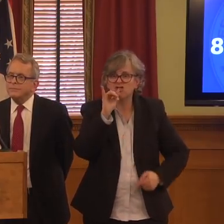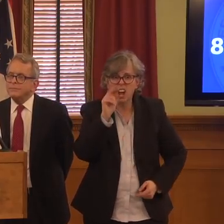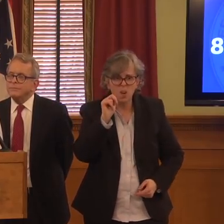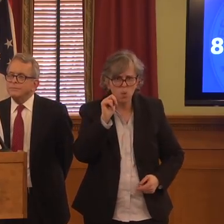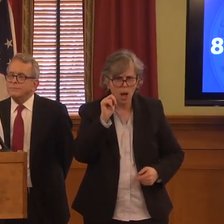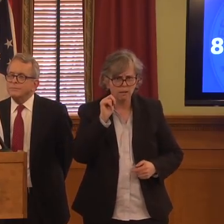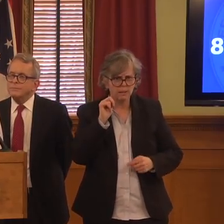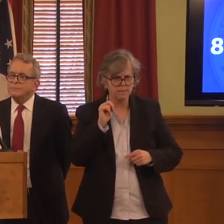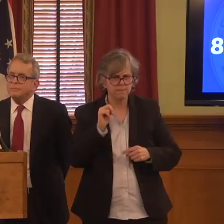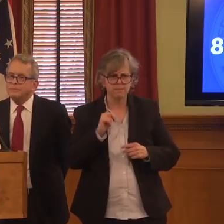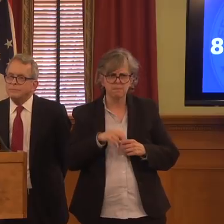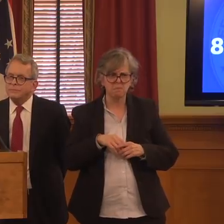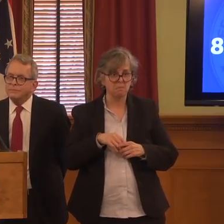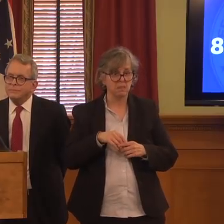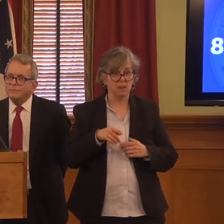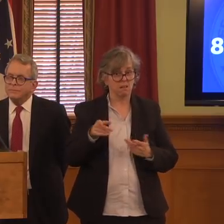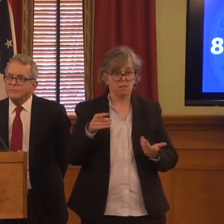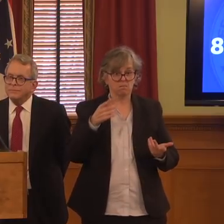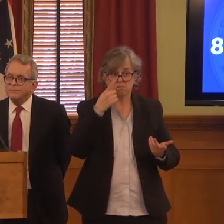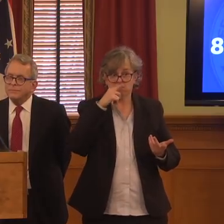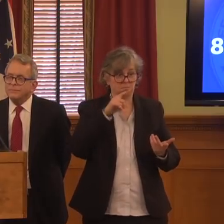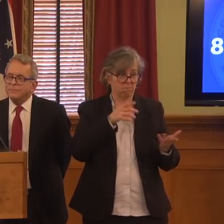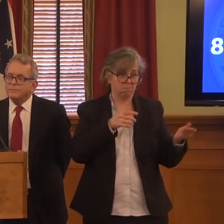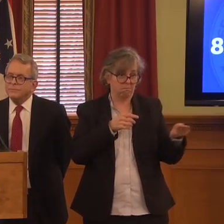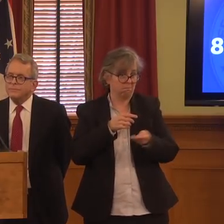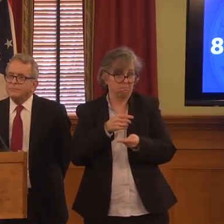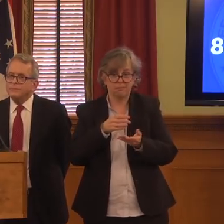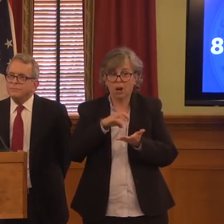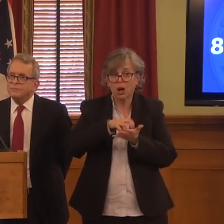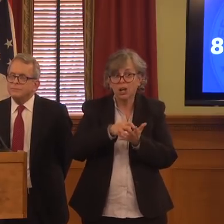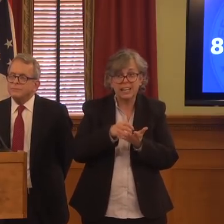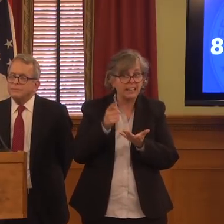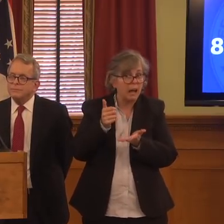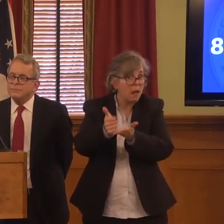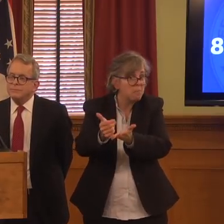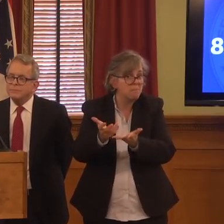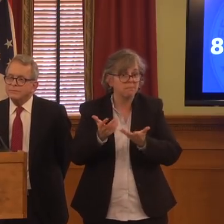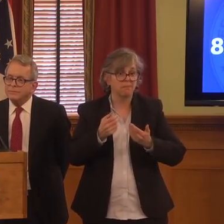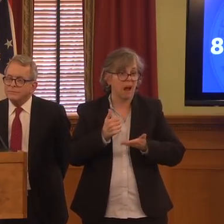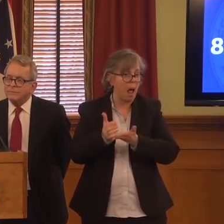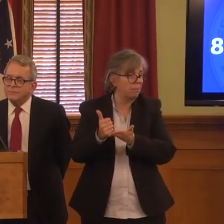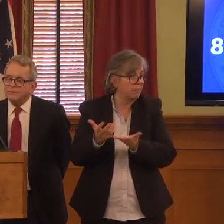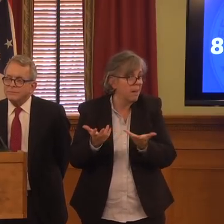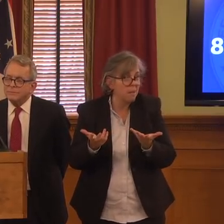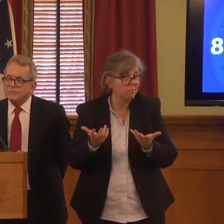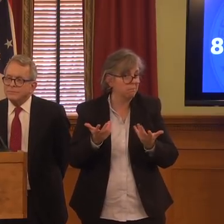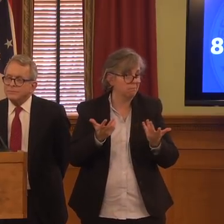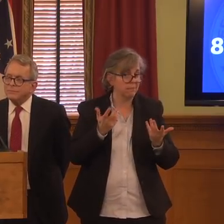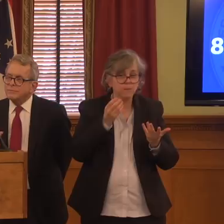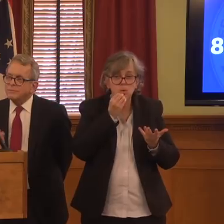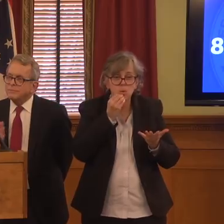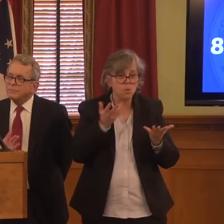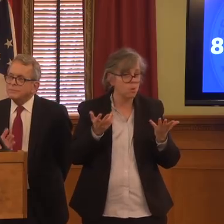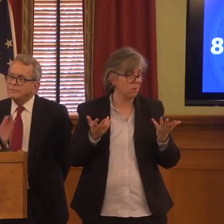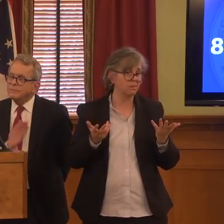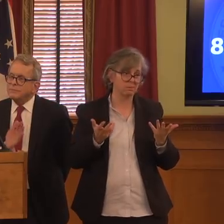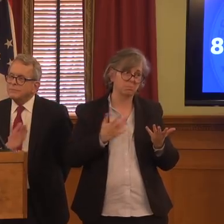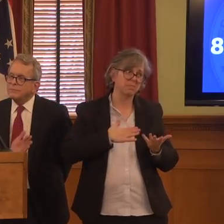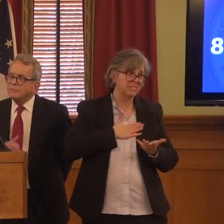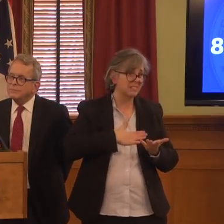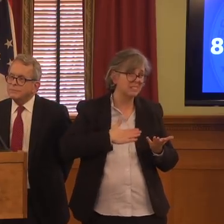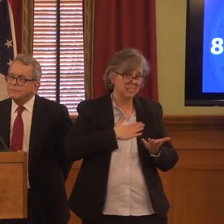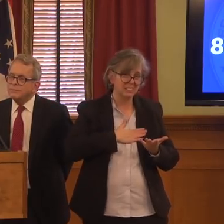a plate of cookies dropped off. But these are the little things we will do, not unlike a 9/11, and folks have said this will be the thing